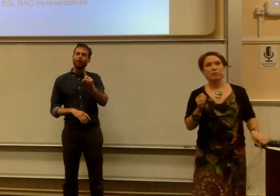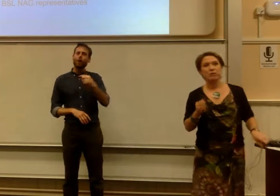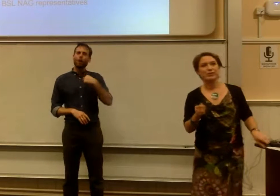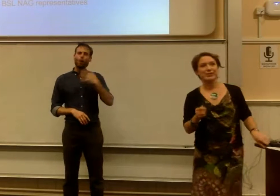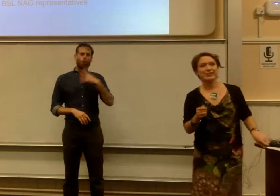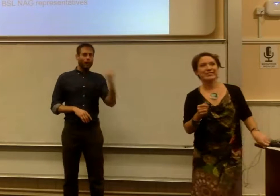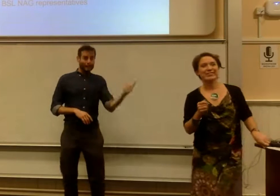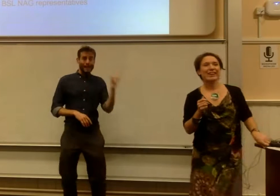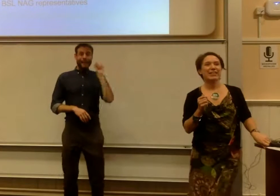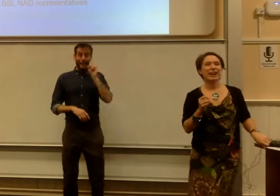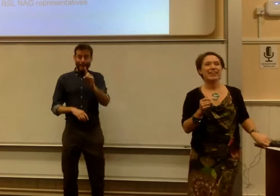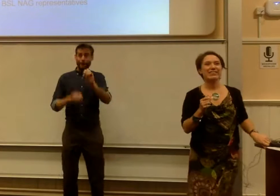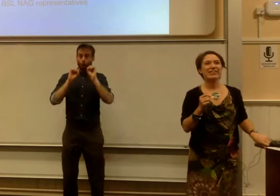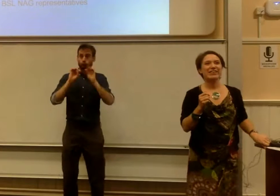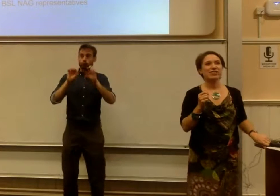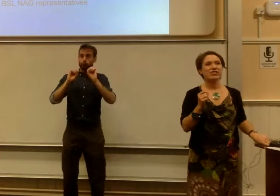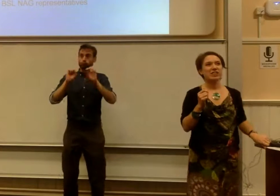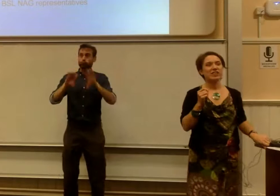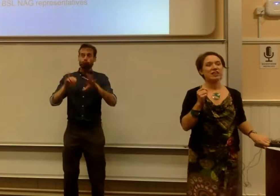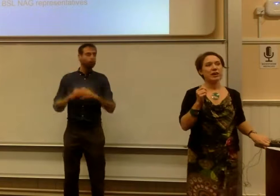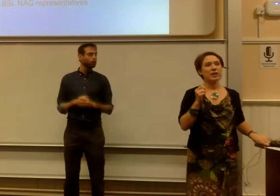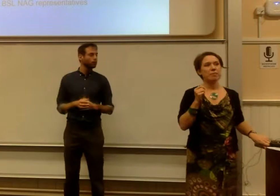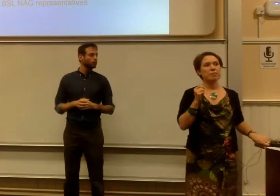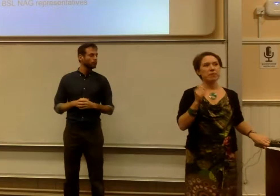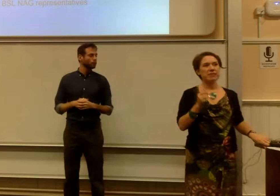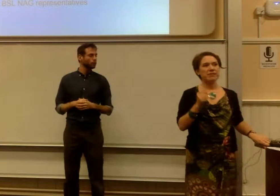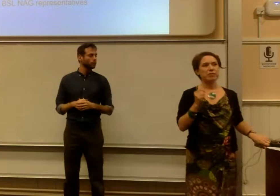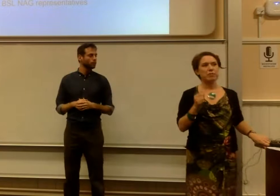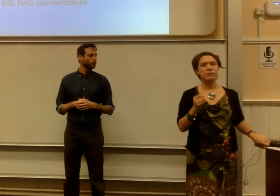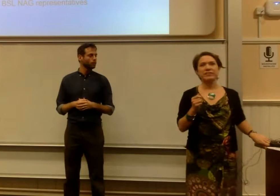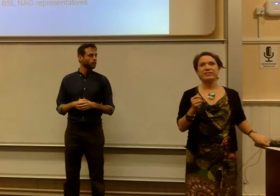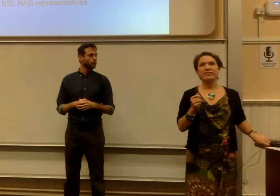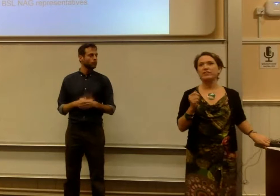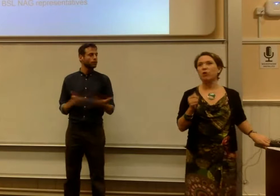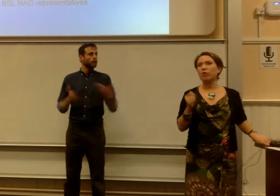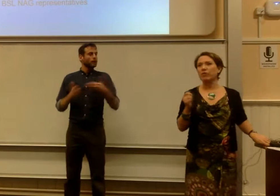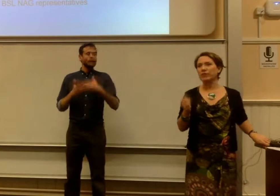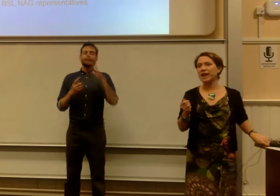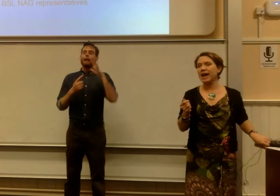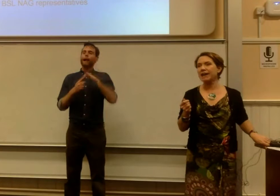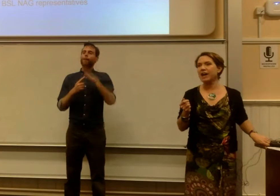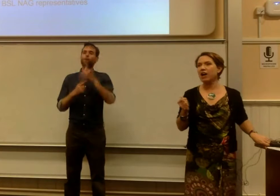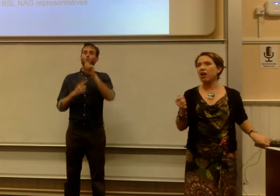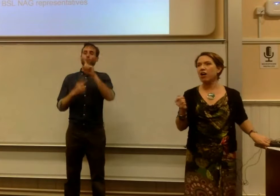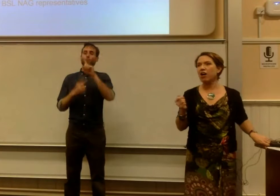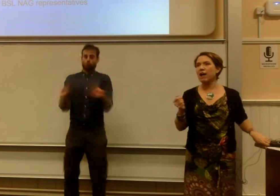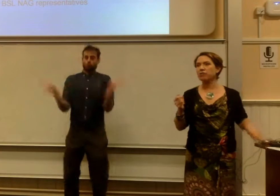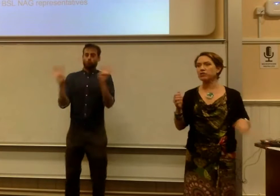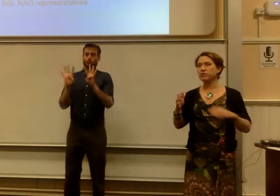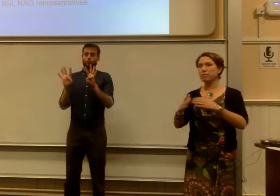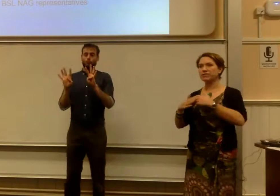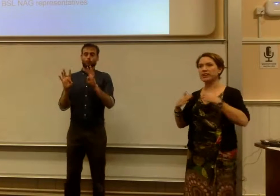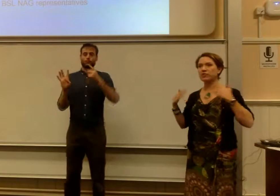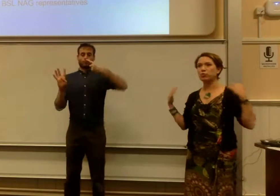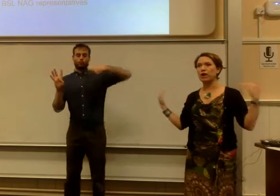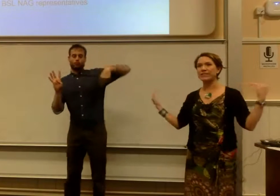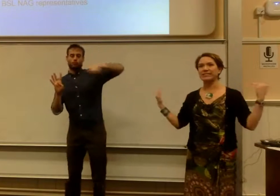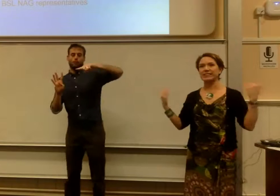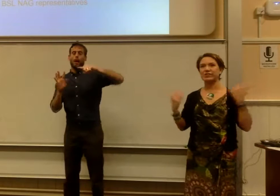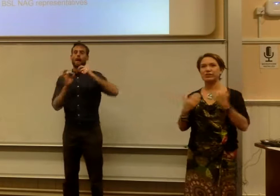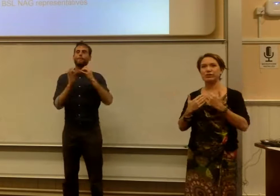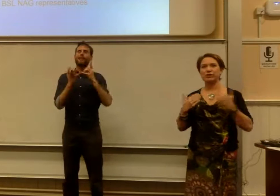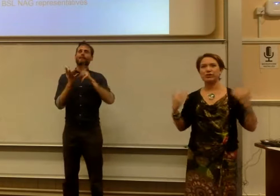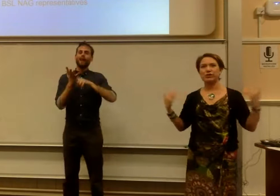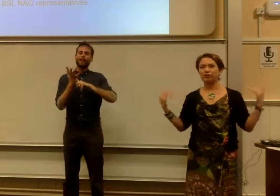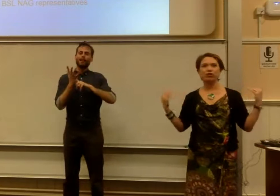It's really important that the BSL representatives on the NAG are able to represent a